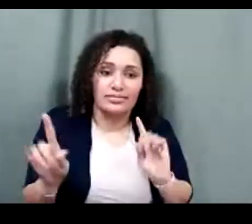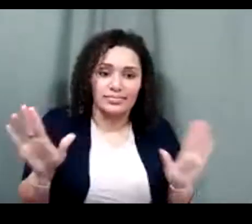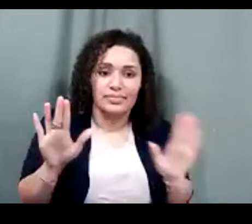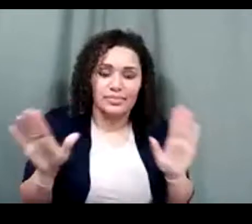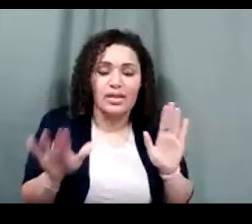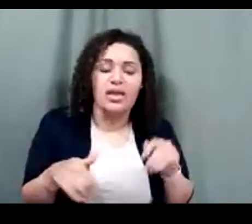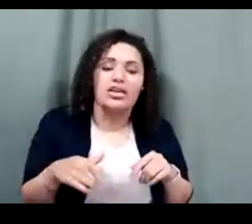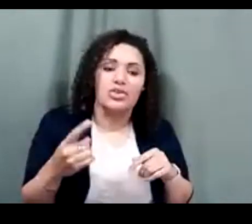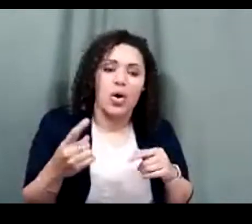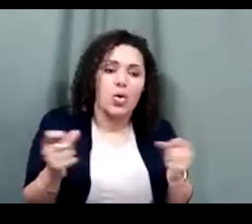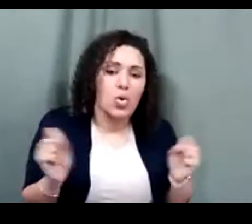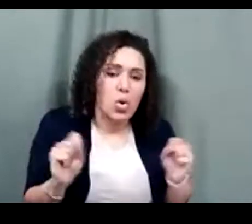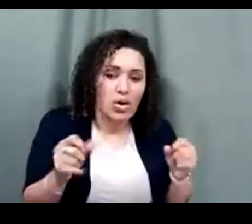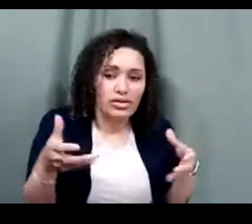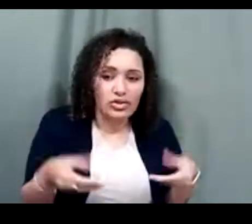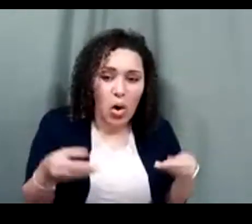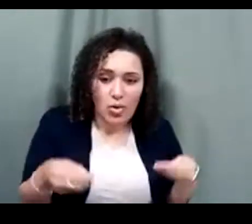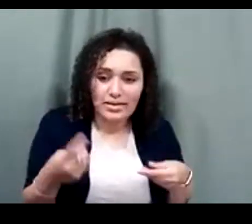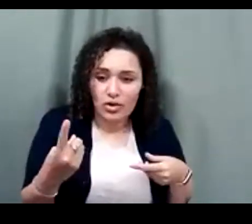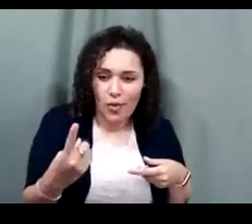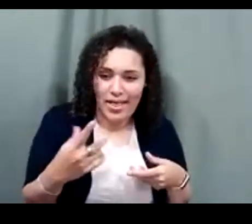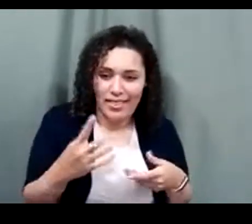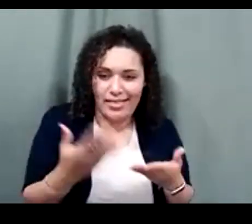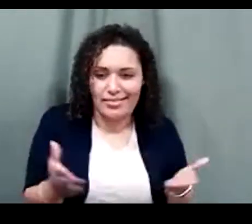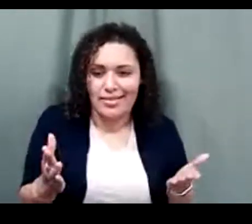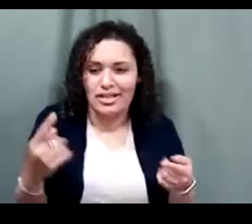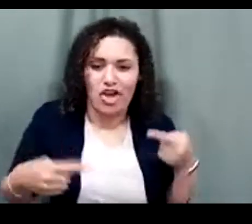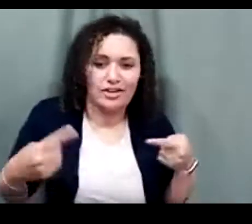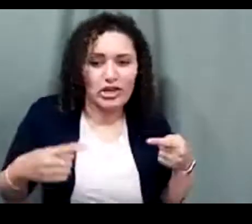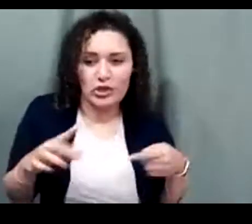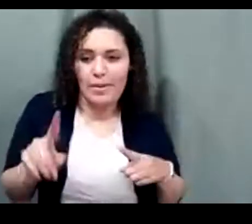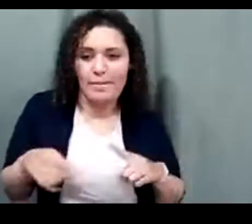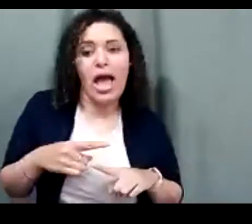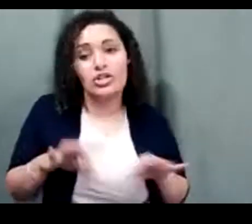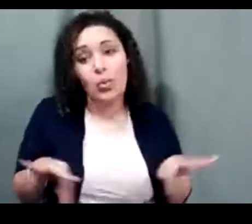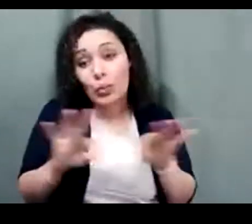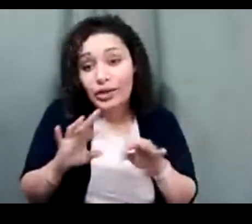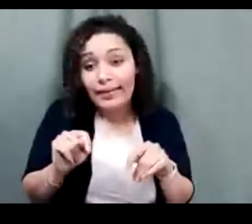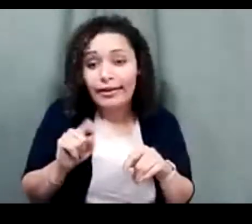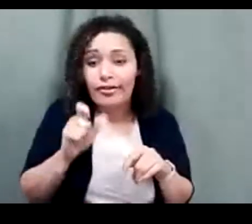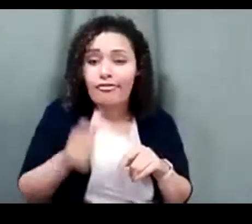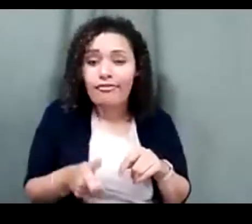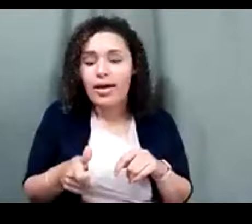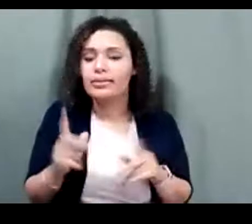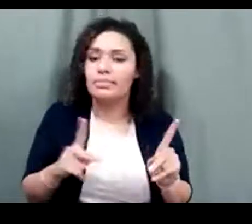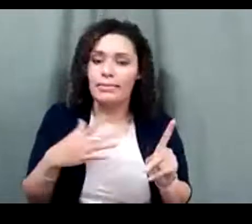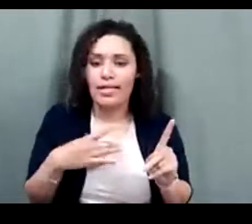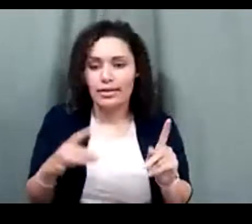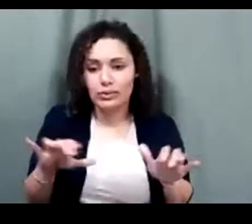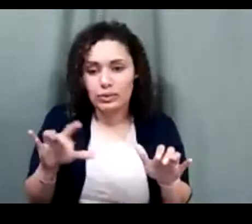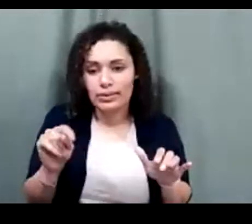those controversial. Is it worth it? Right. Is it worth doing? The people who like to do it say